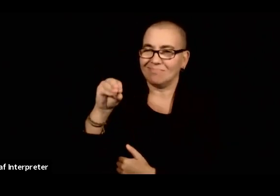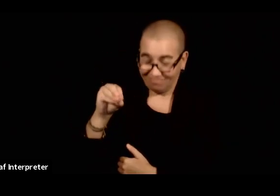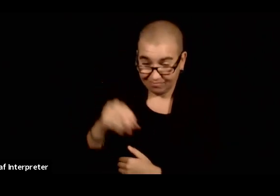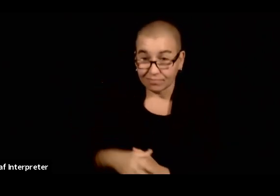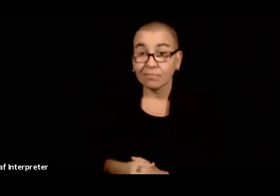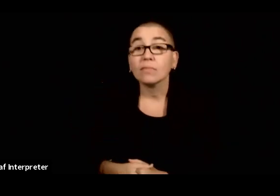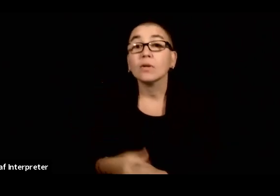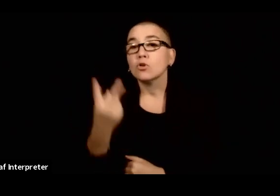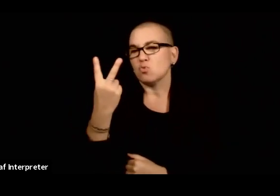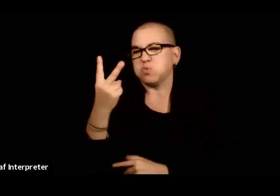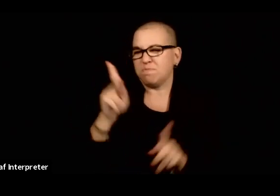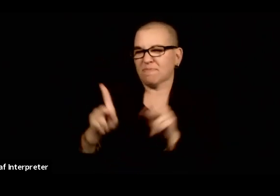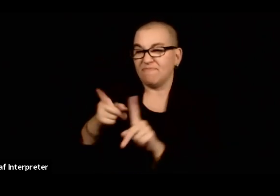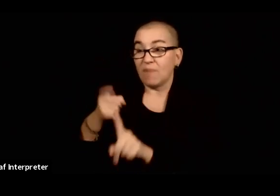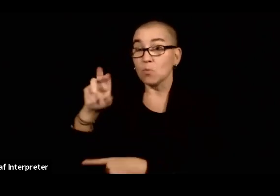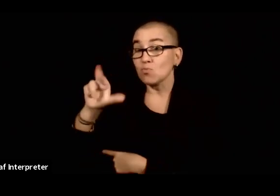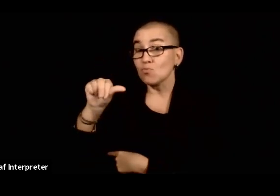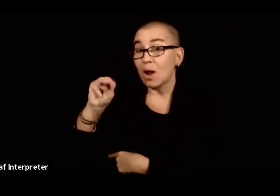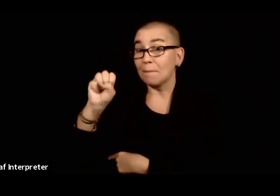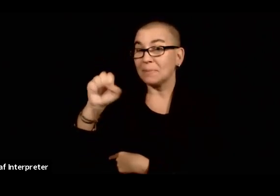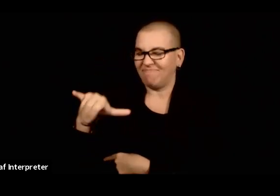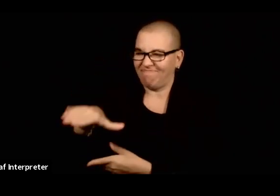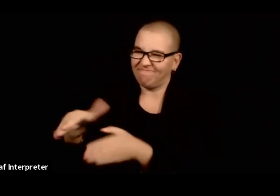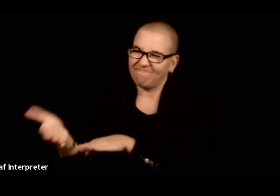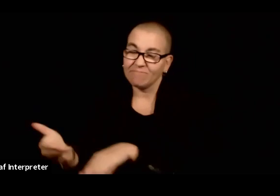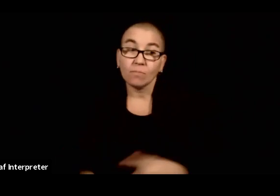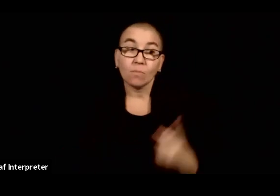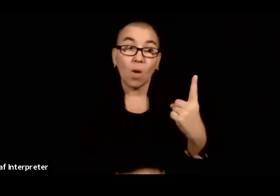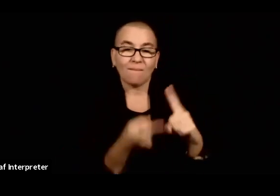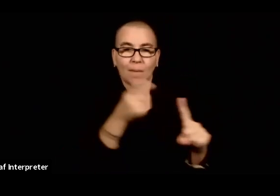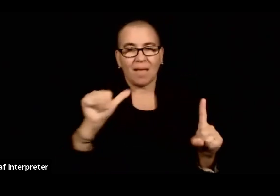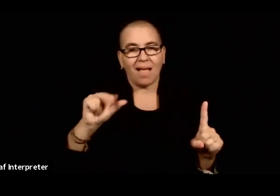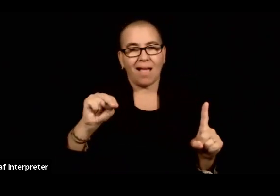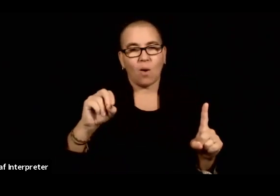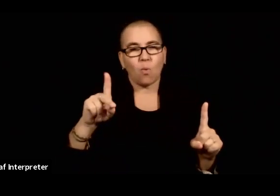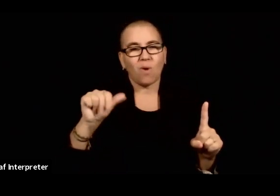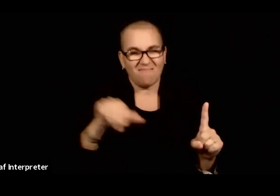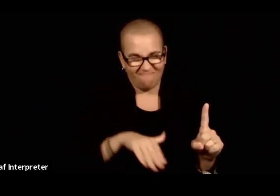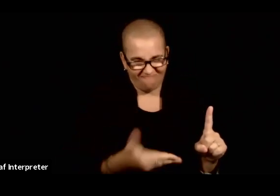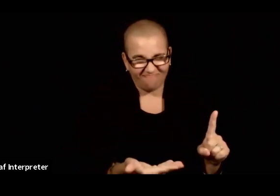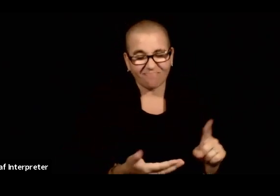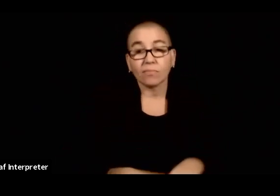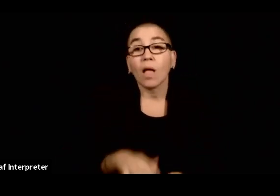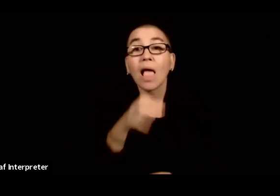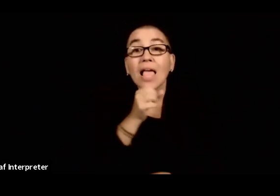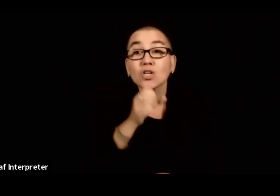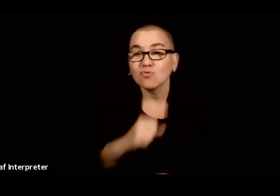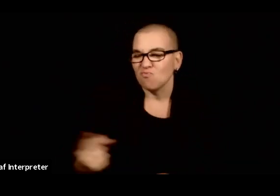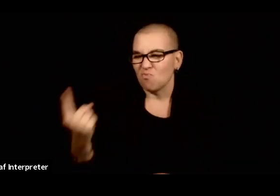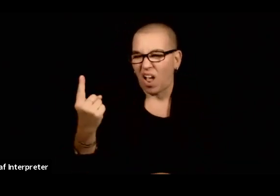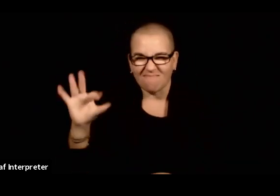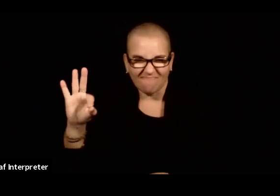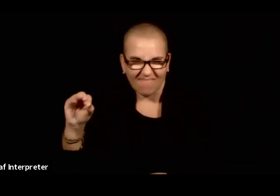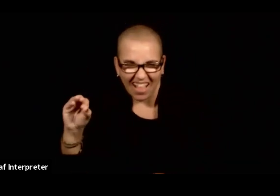1 in their 80s, and 1 in their 60s. 1 of the 3 deaths occurred in a resident of a long-term care